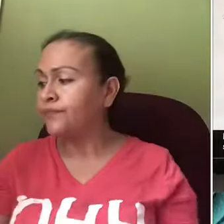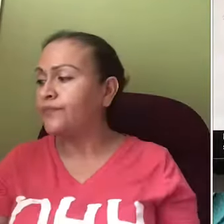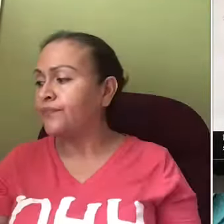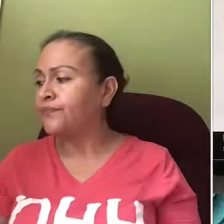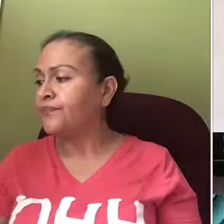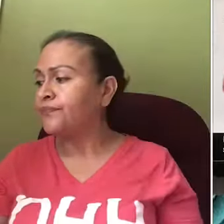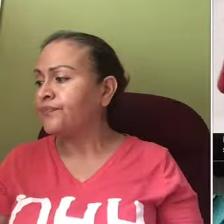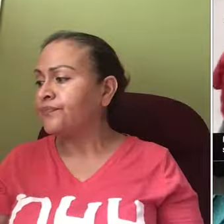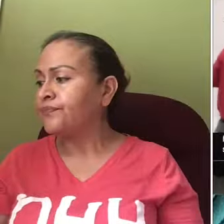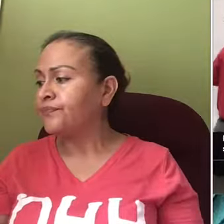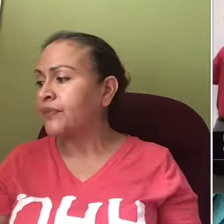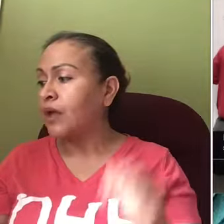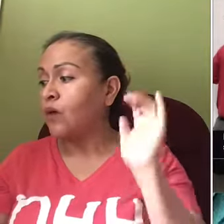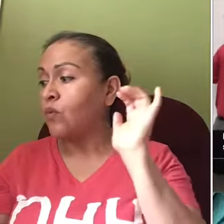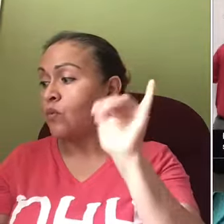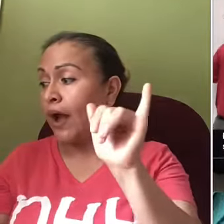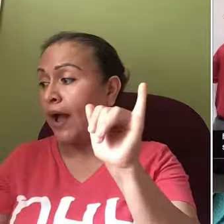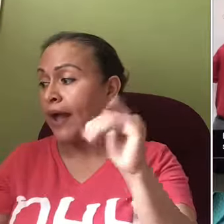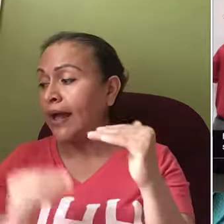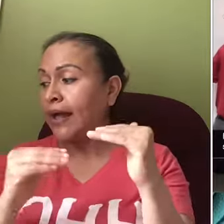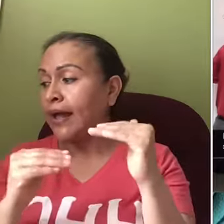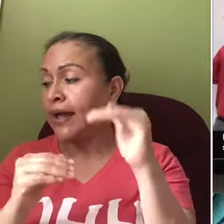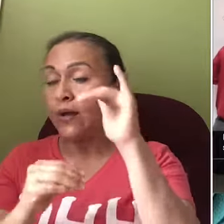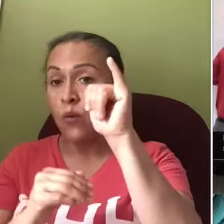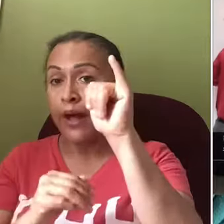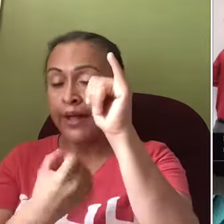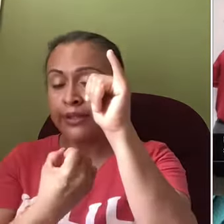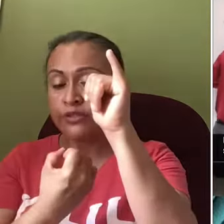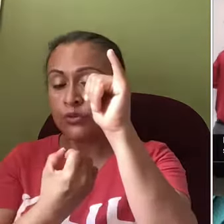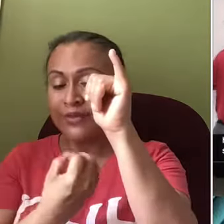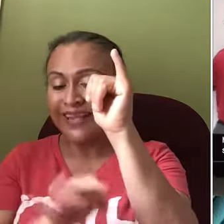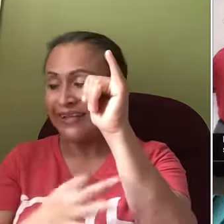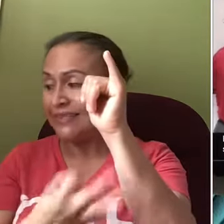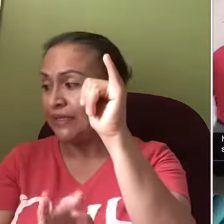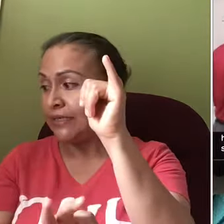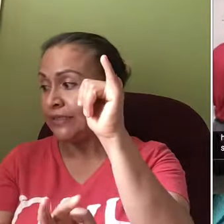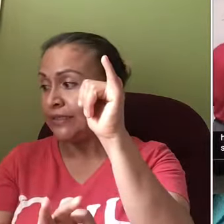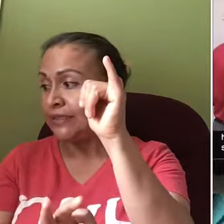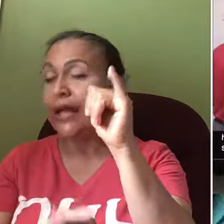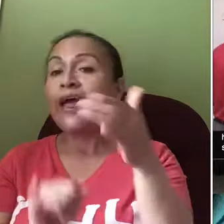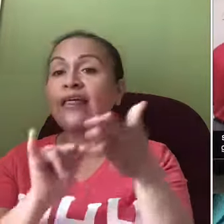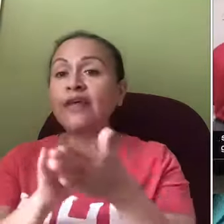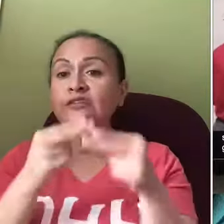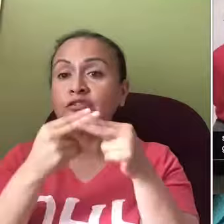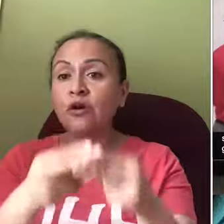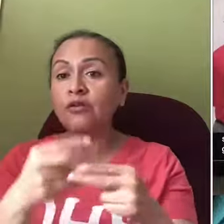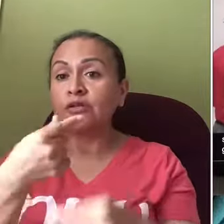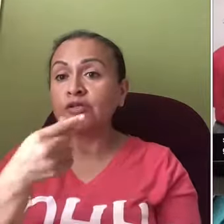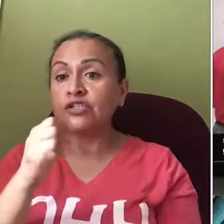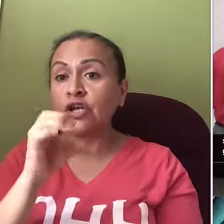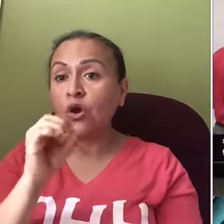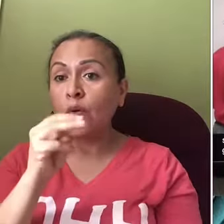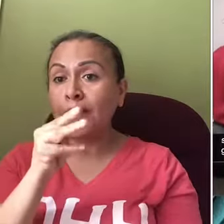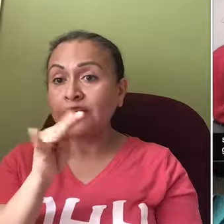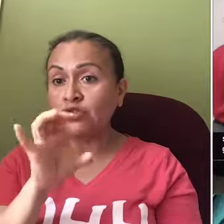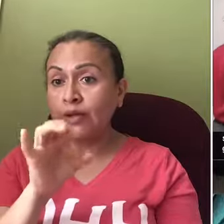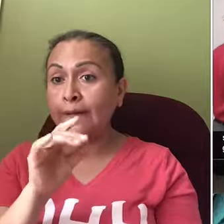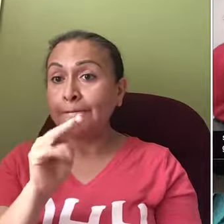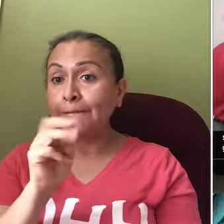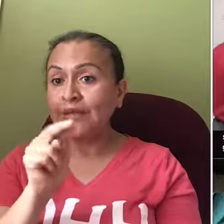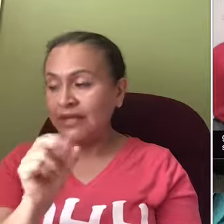So as Y is to 19. Notice how this is a geometric mean. My means are exactly the